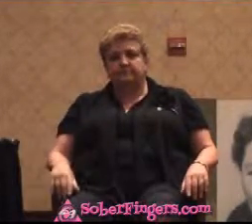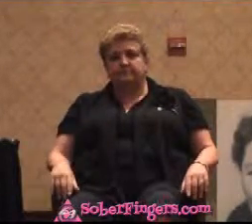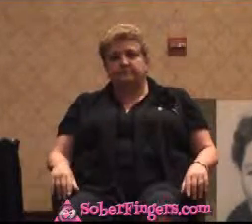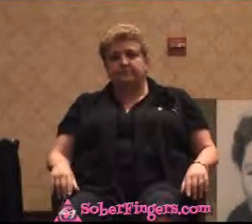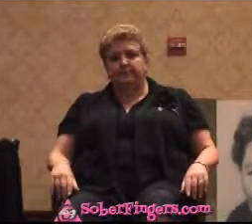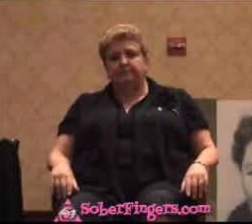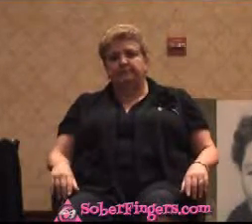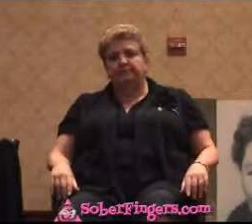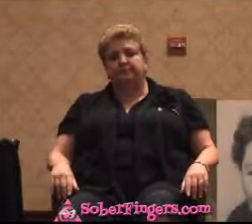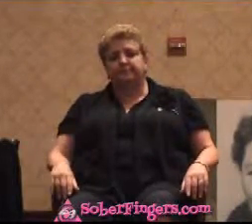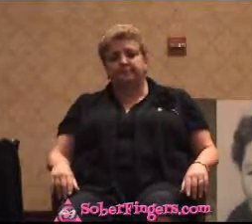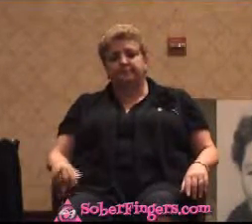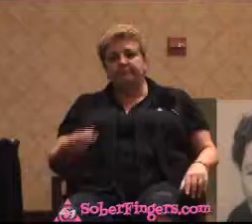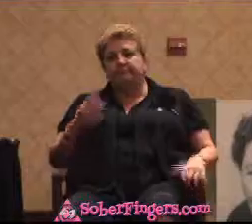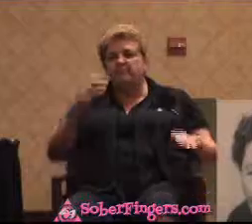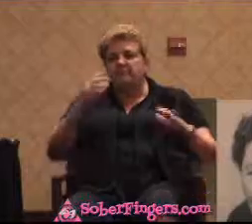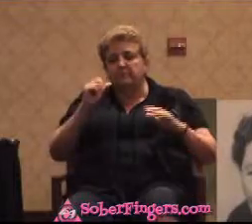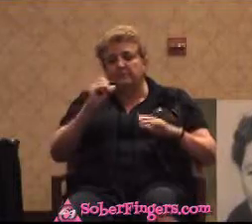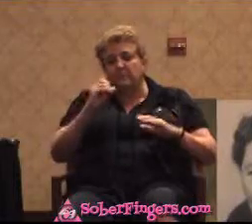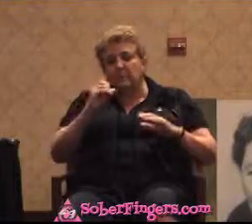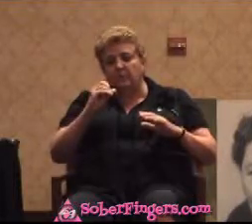I ended up getting in trouble.